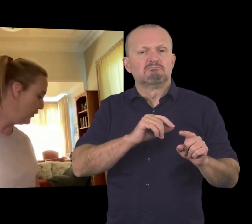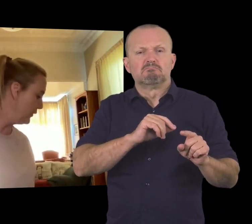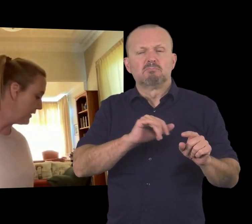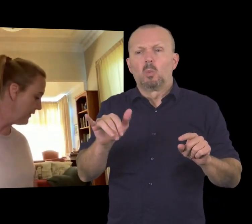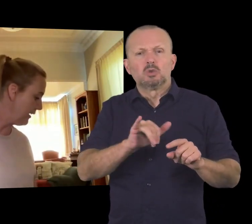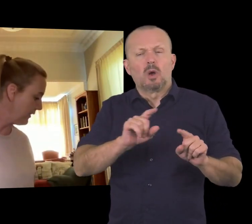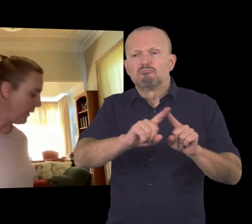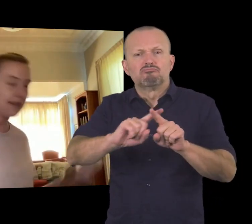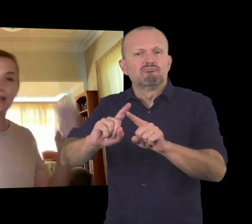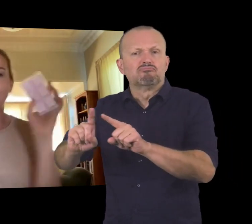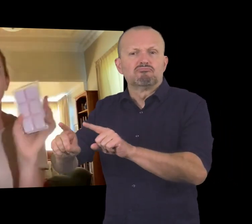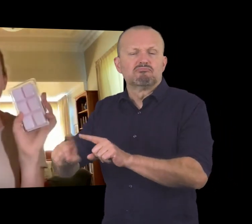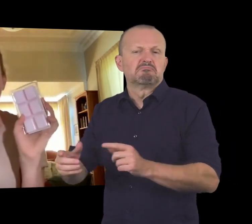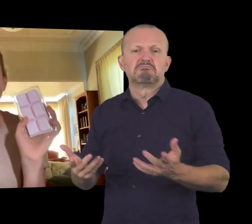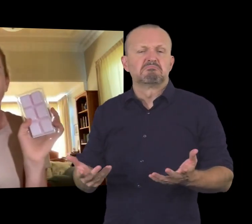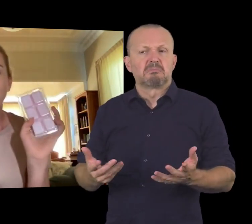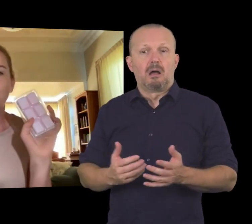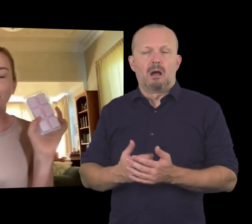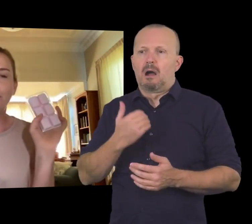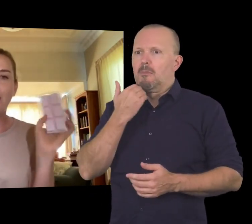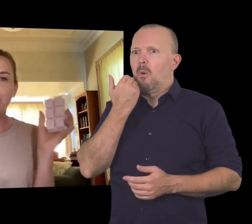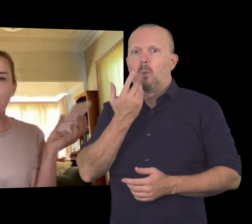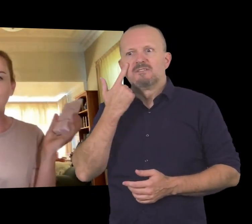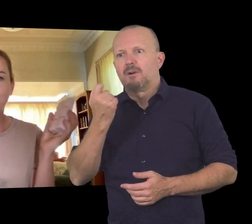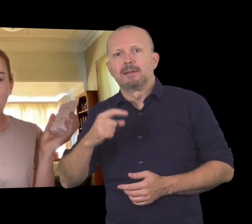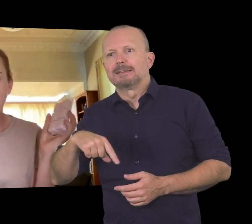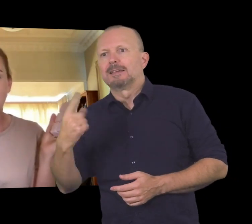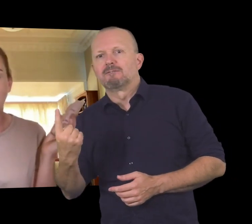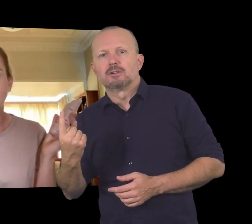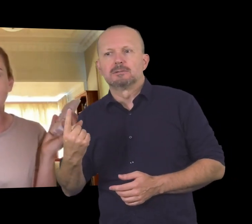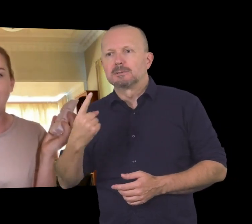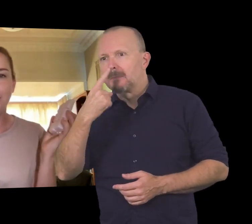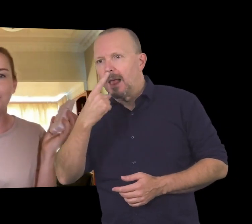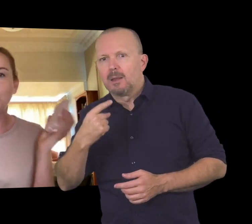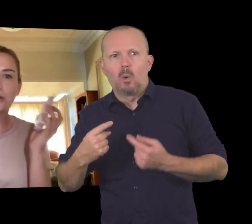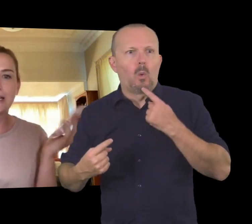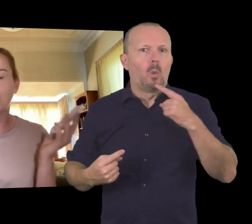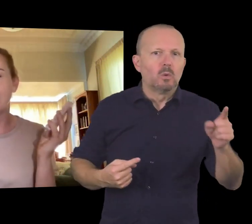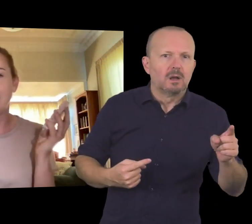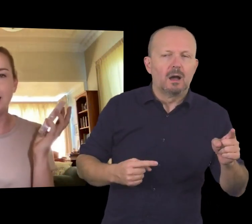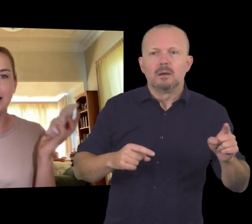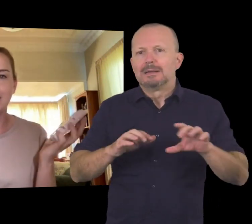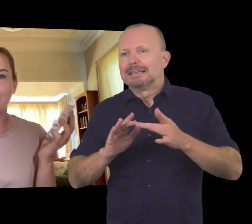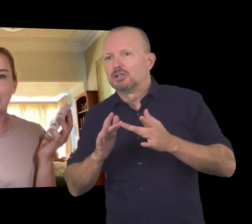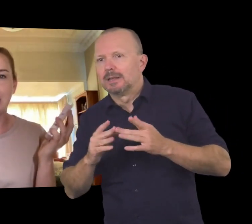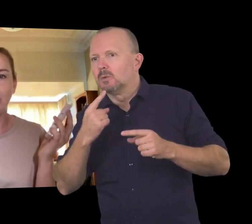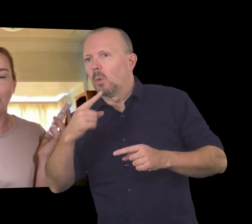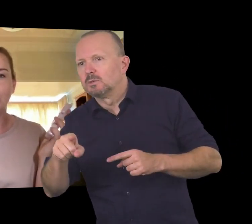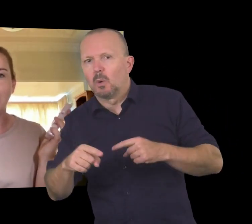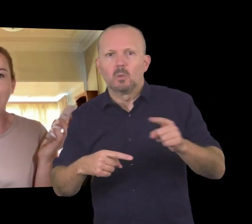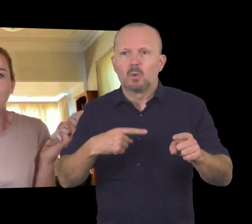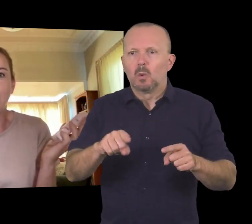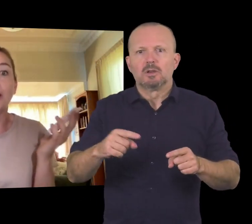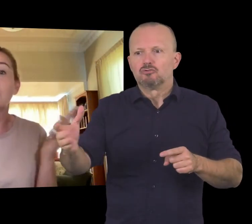one you use. And here are the wax things. And I'm forever going and finding different, ordering different scents and stuff to see